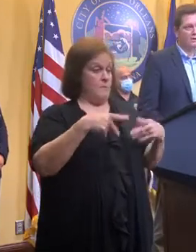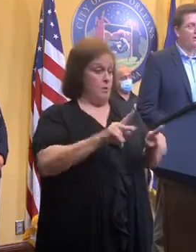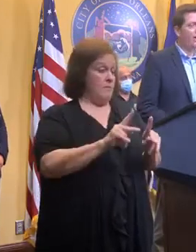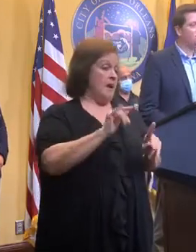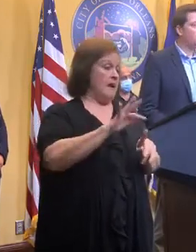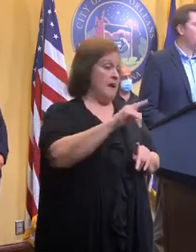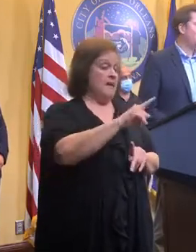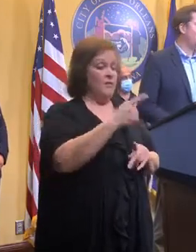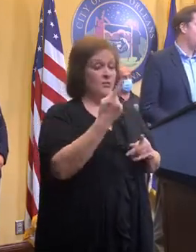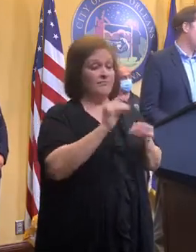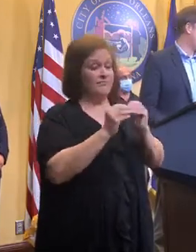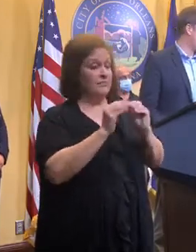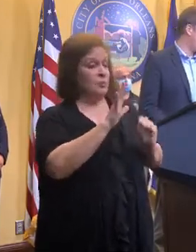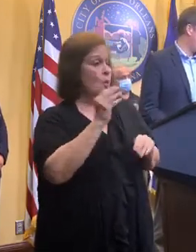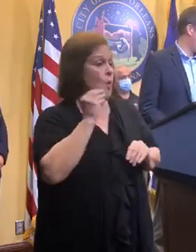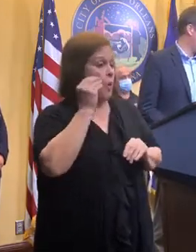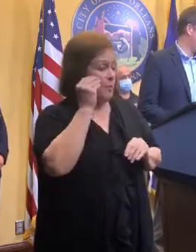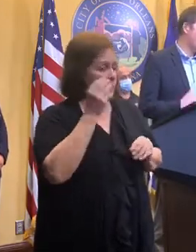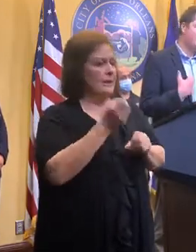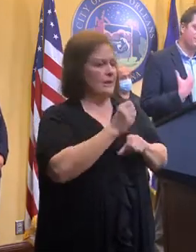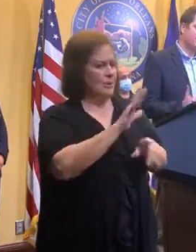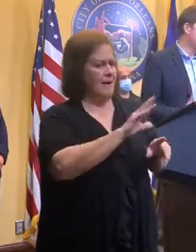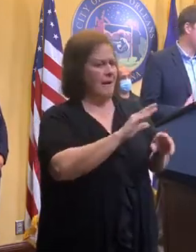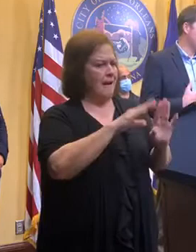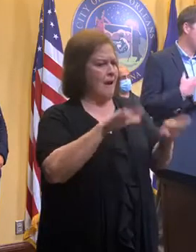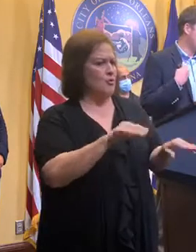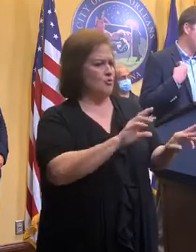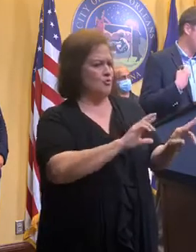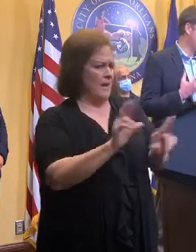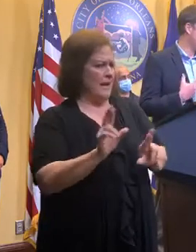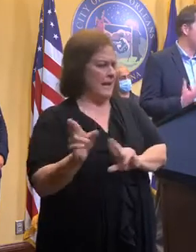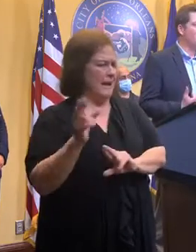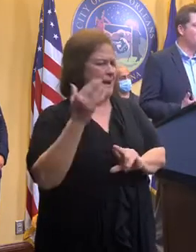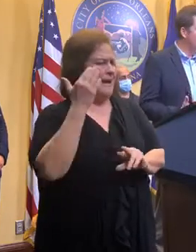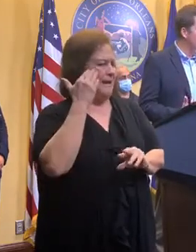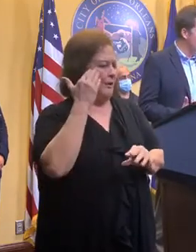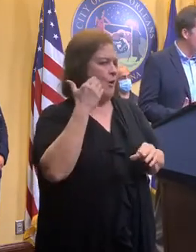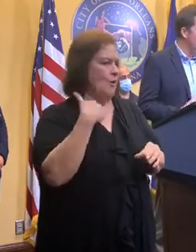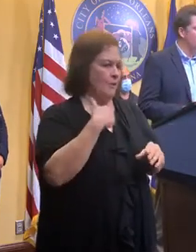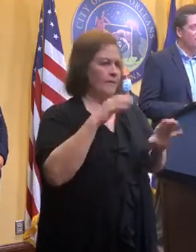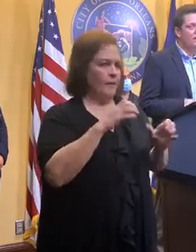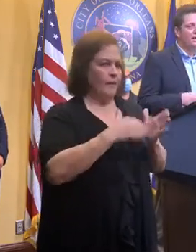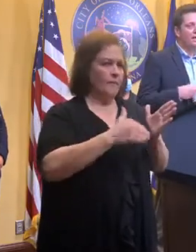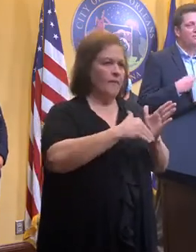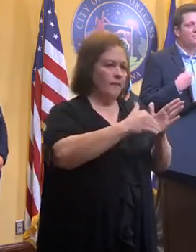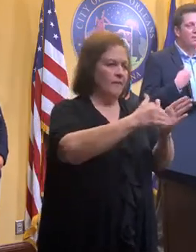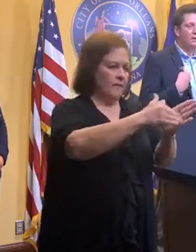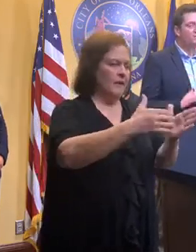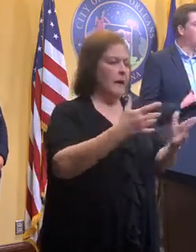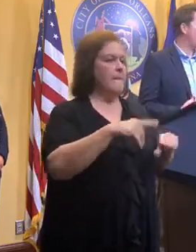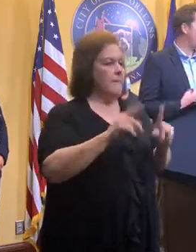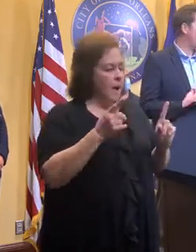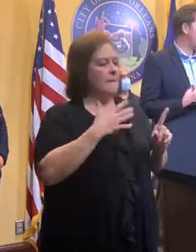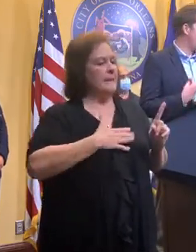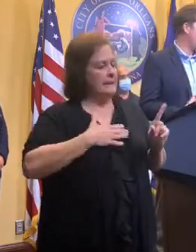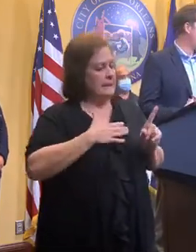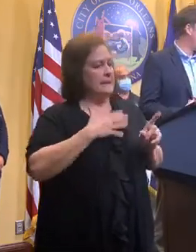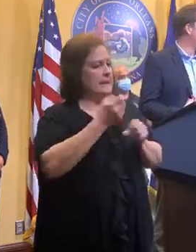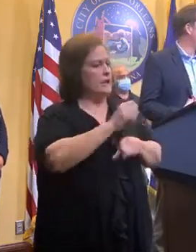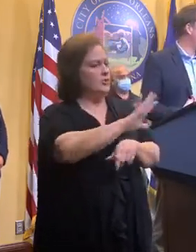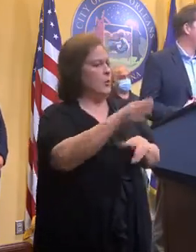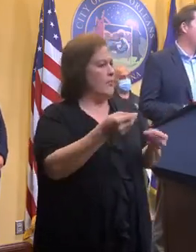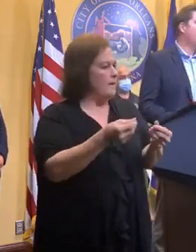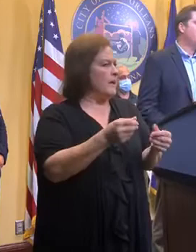if you're renovating your house, get your house ready. I know we've done this what seems like a million times, but please get